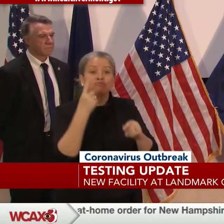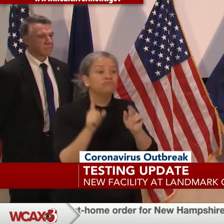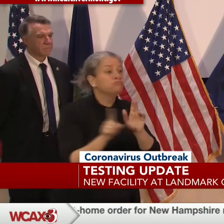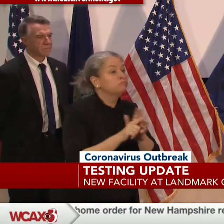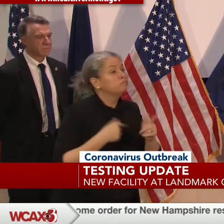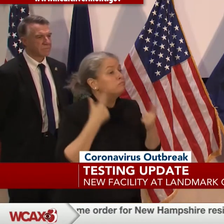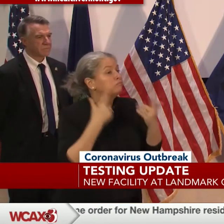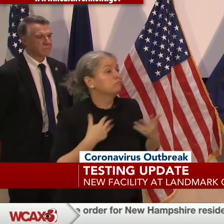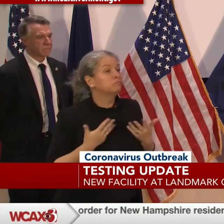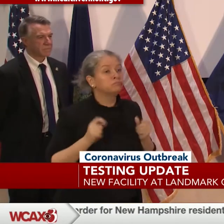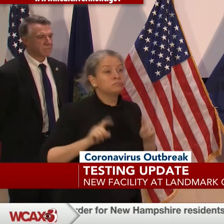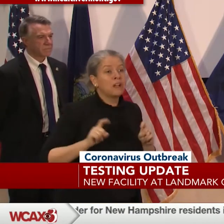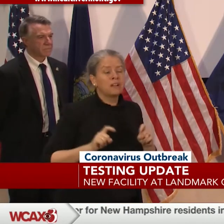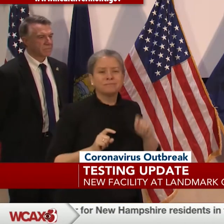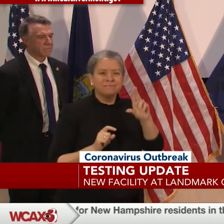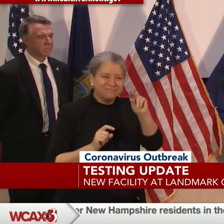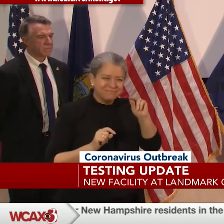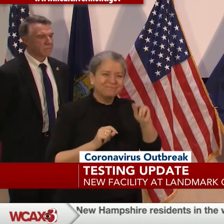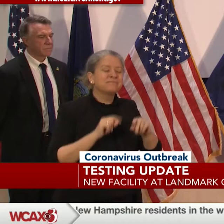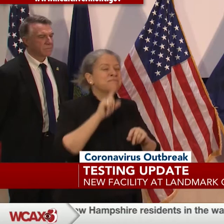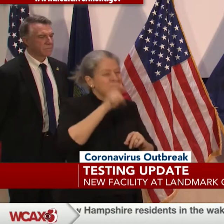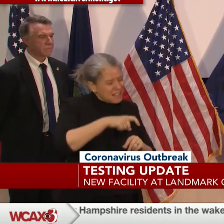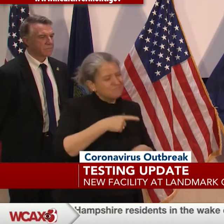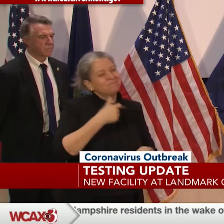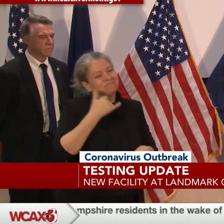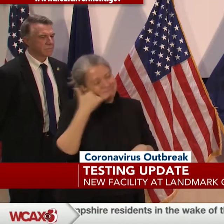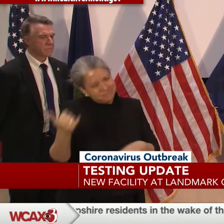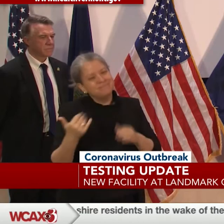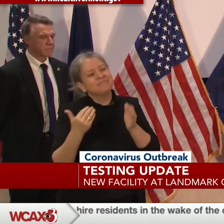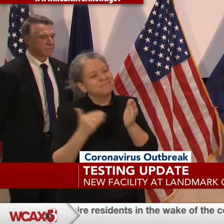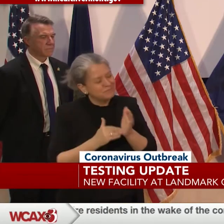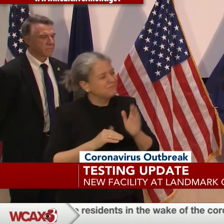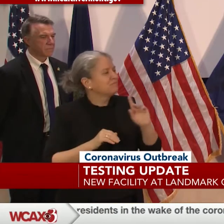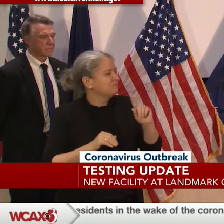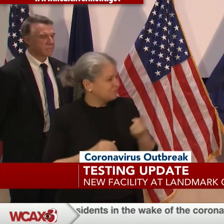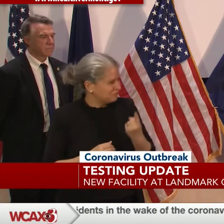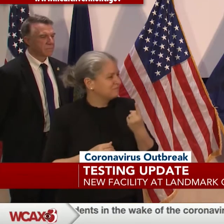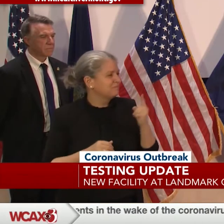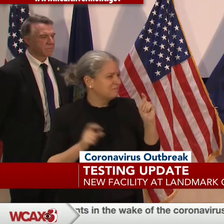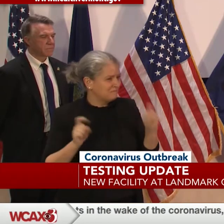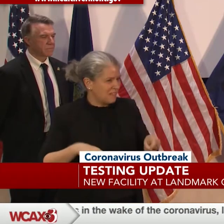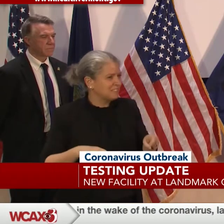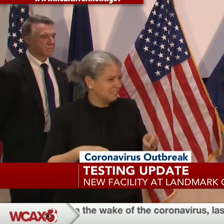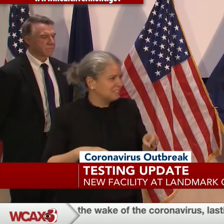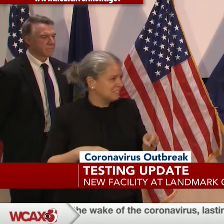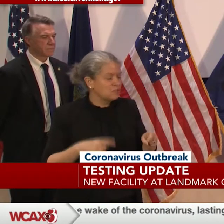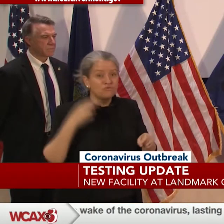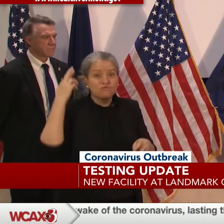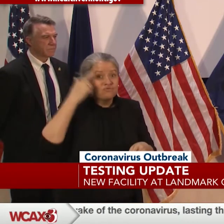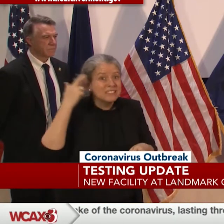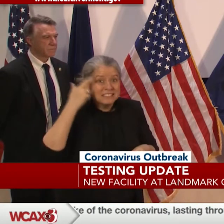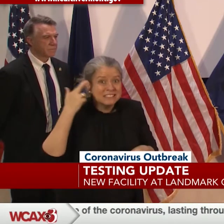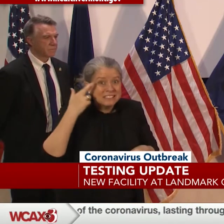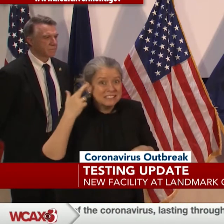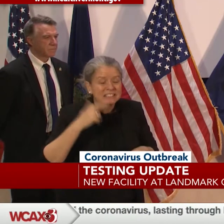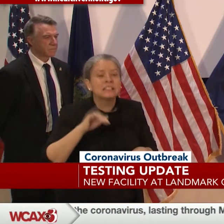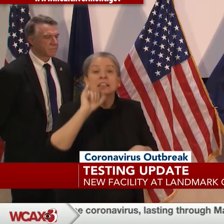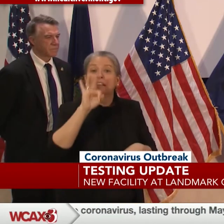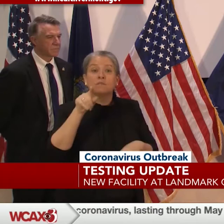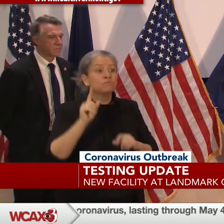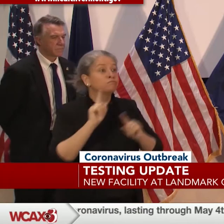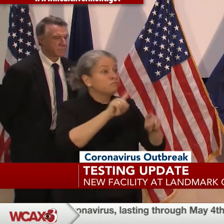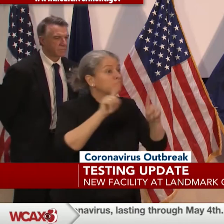Mainly because if you do not have symptoms, the virus might not be detected, and you might actually be